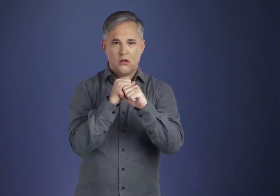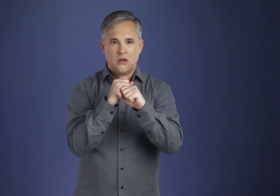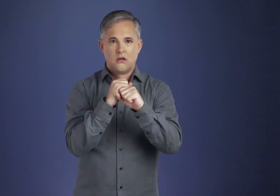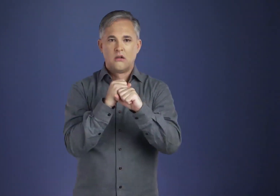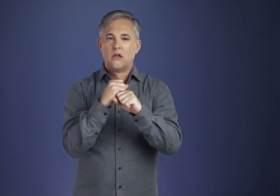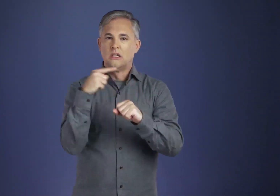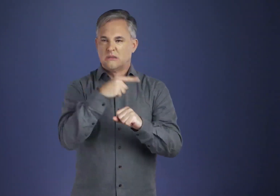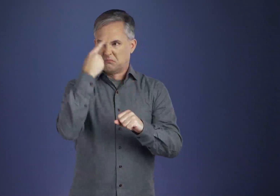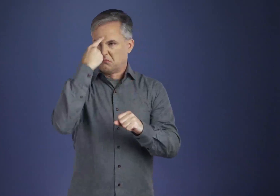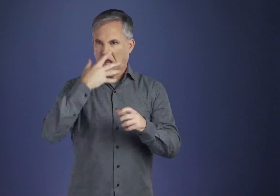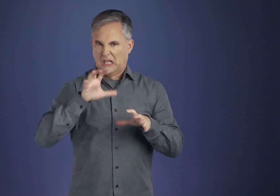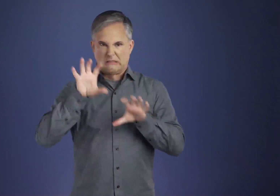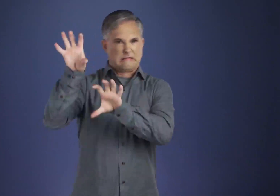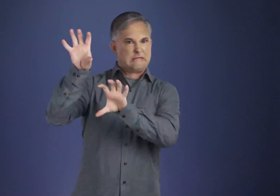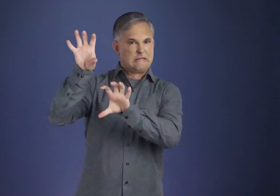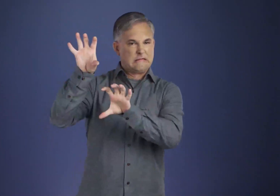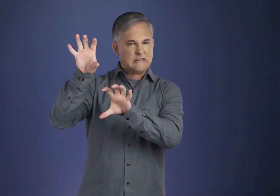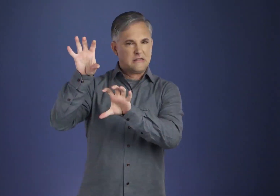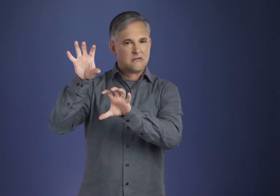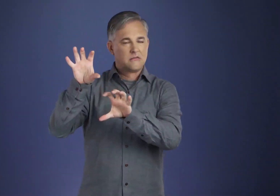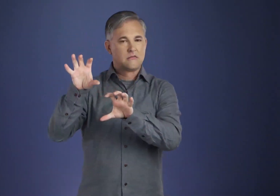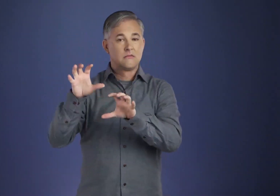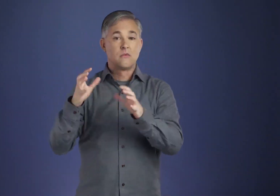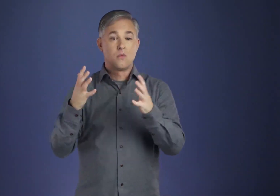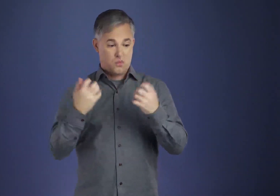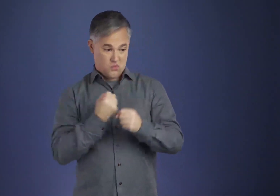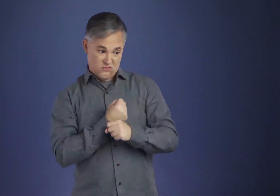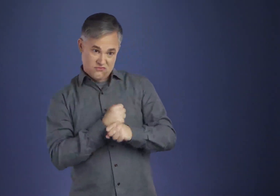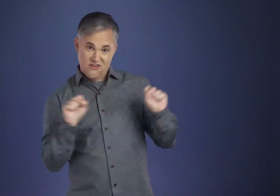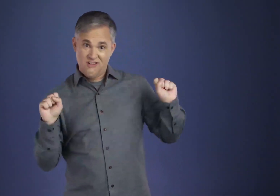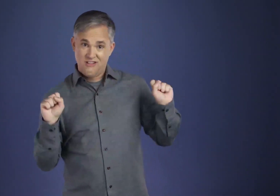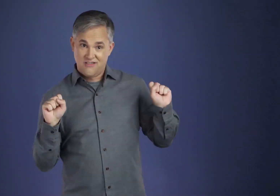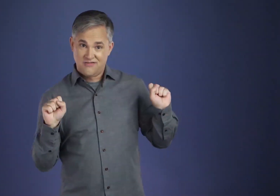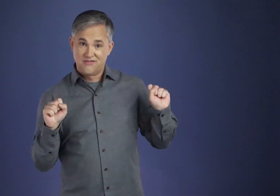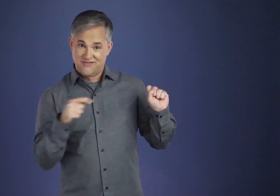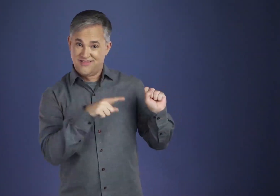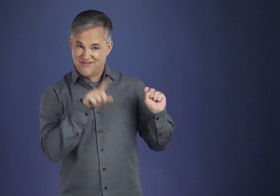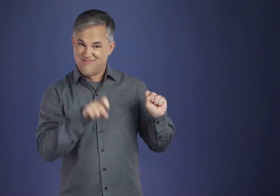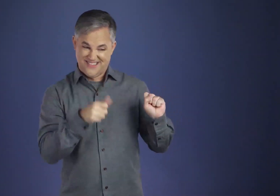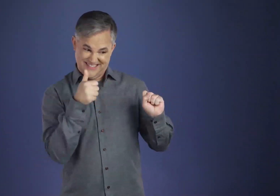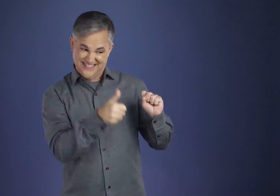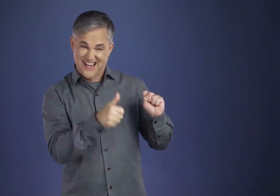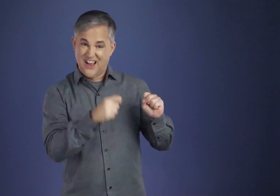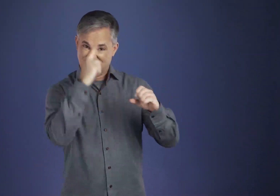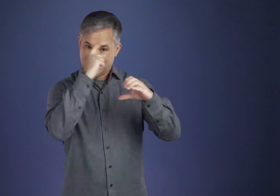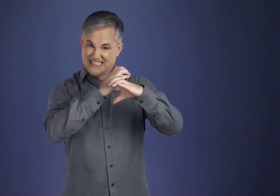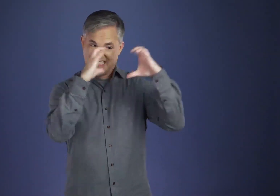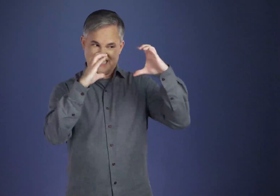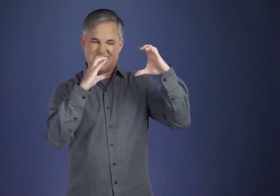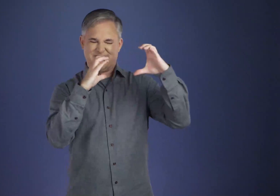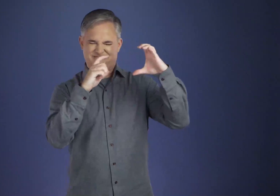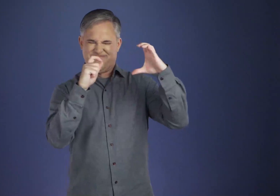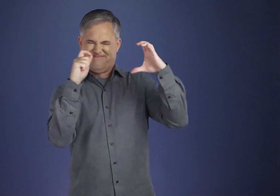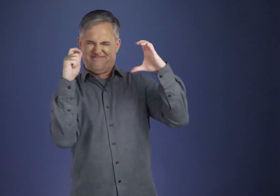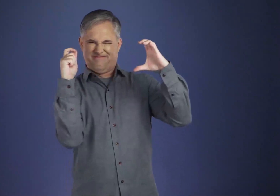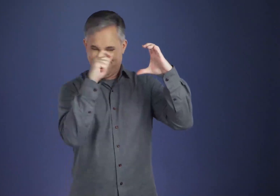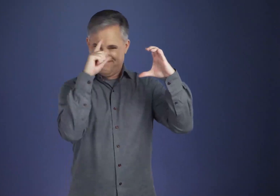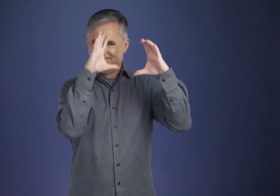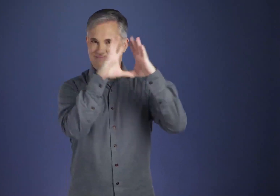and therefore the only God that his universe knows. Must he renounce all this to